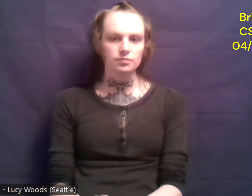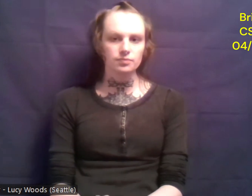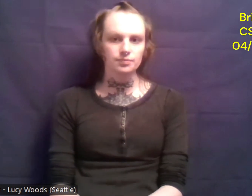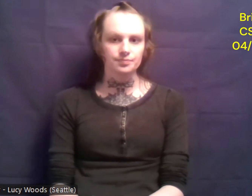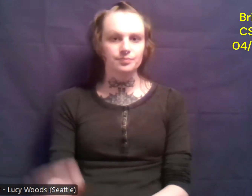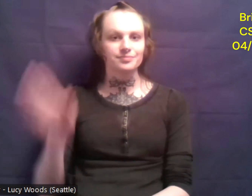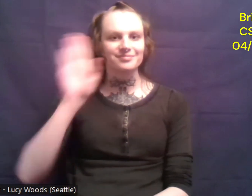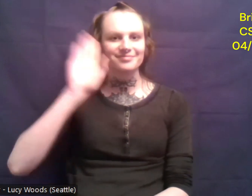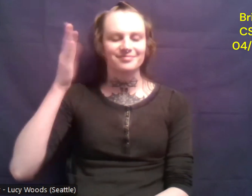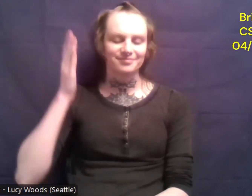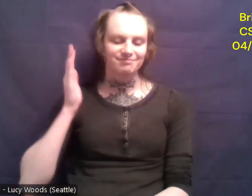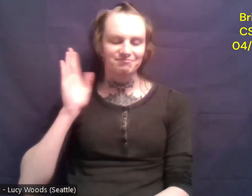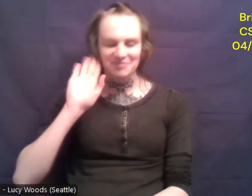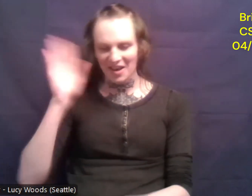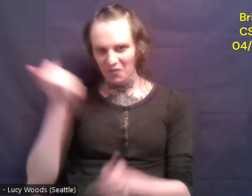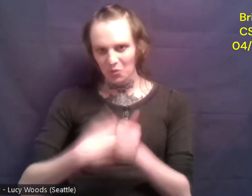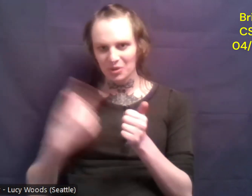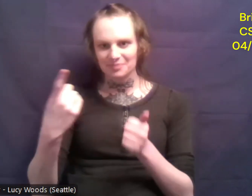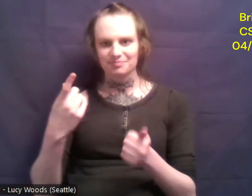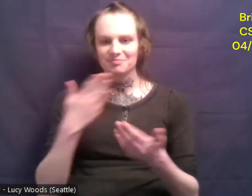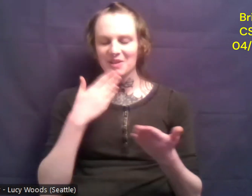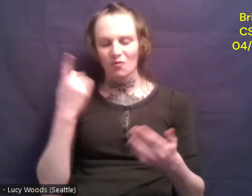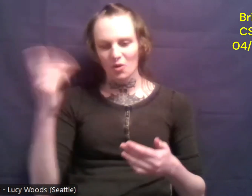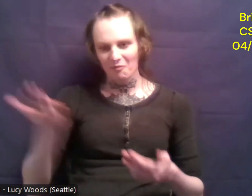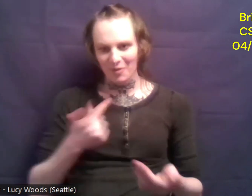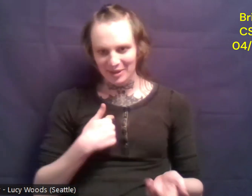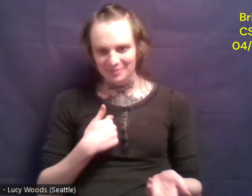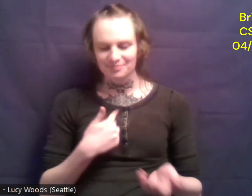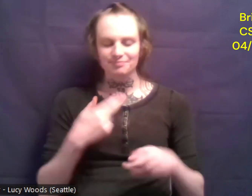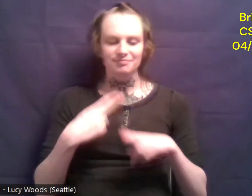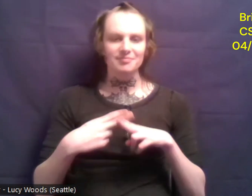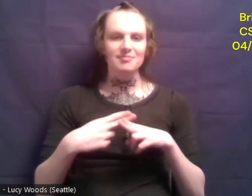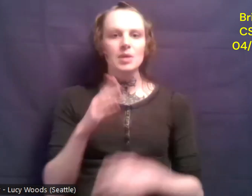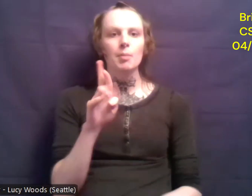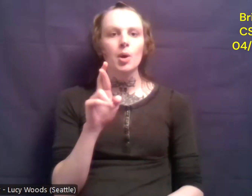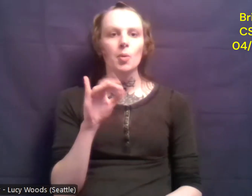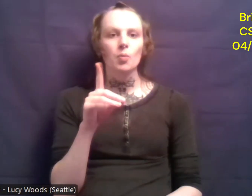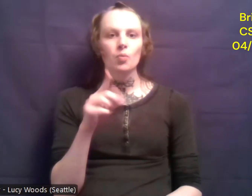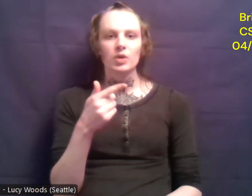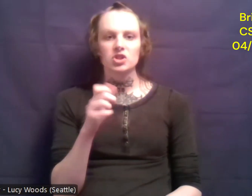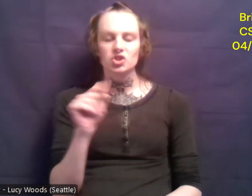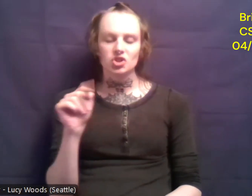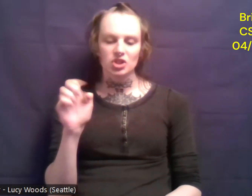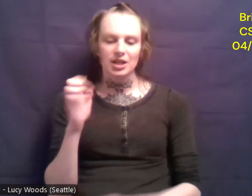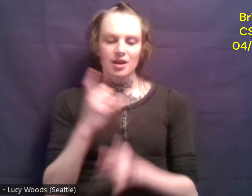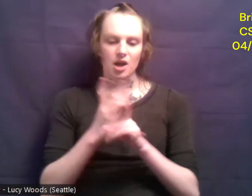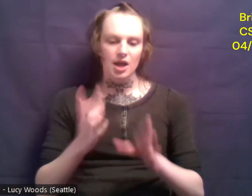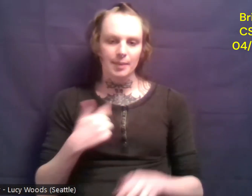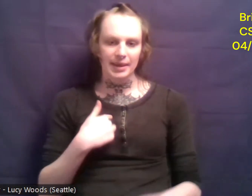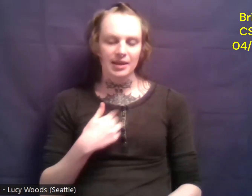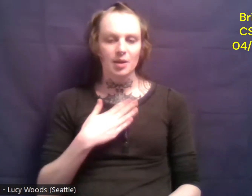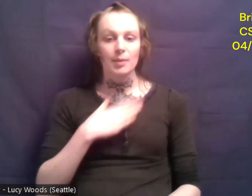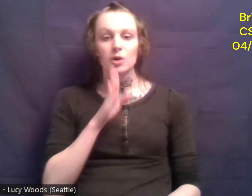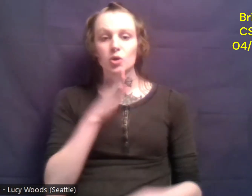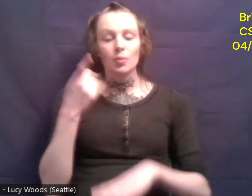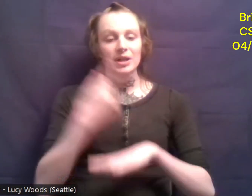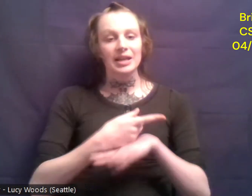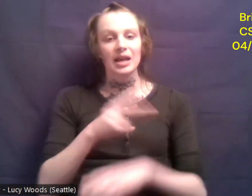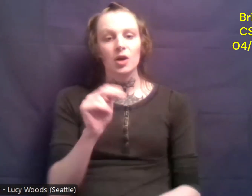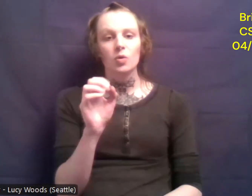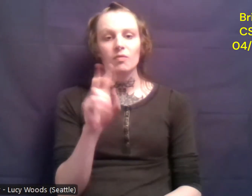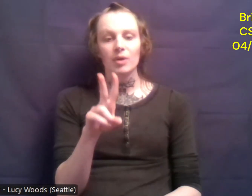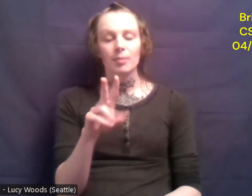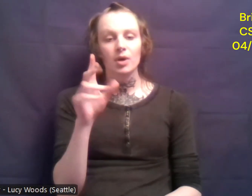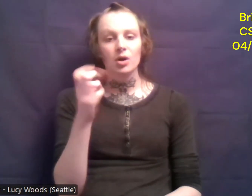Hey, hi everyone. Thanks for having me. My name is Bridget and I'm an alcoholic. My sobriety date is November 12th, 2019. I have a home group,